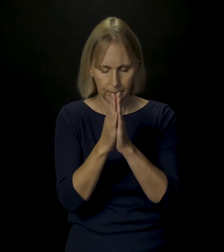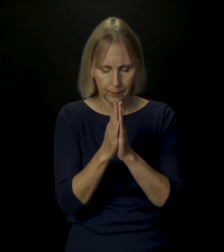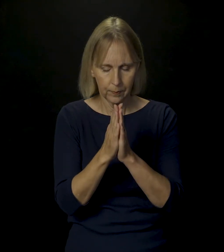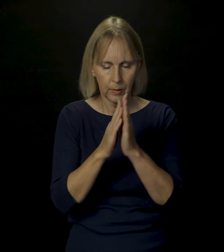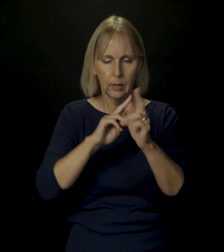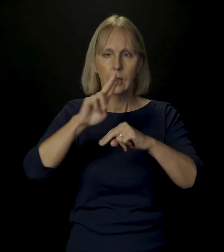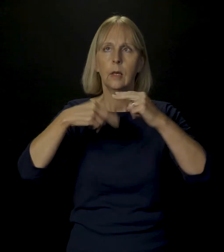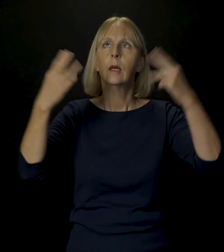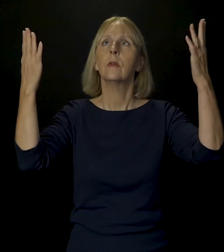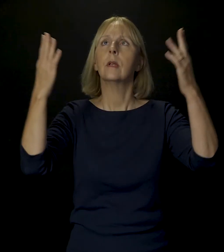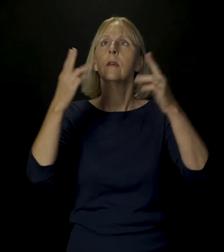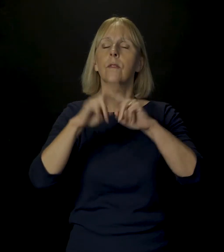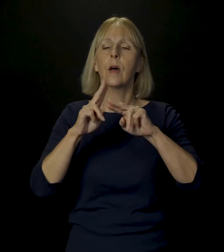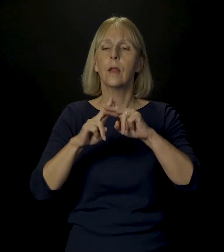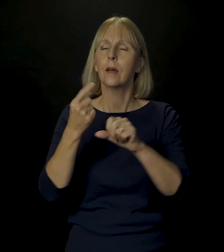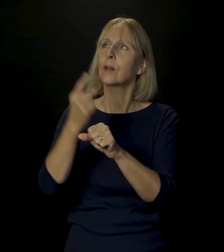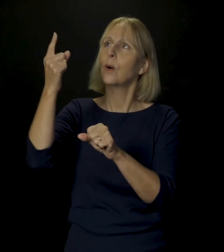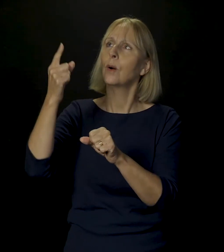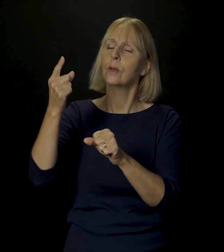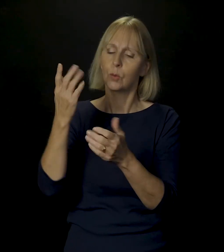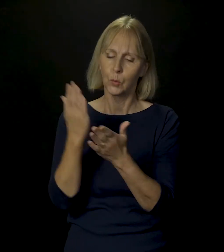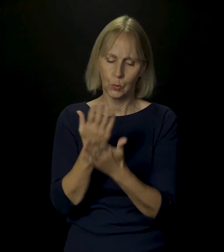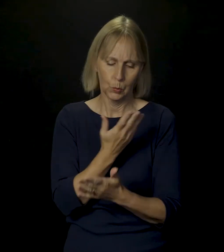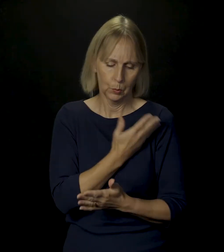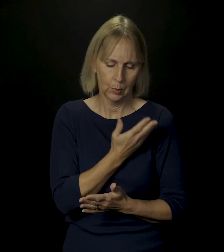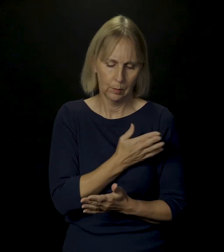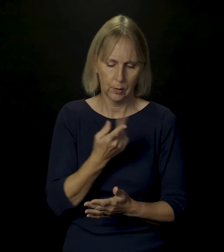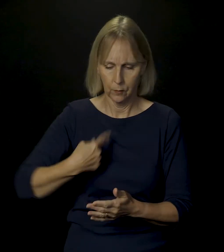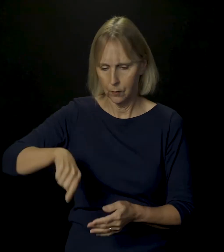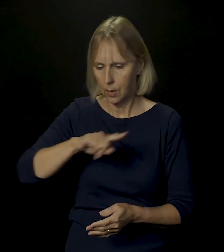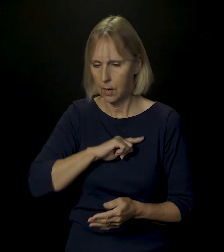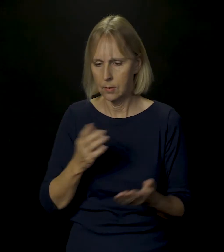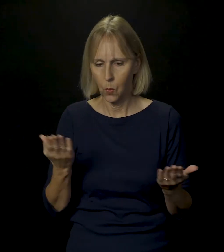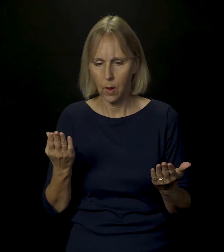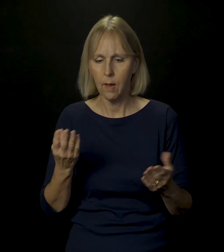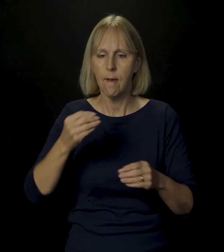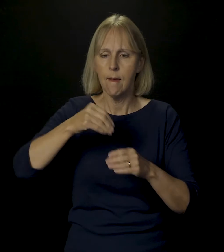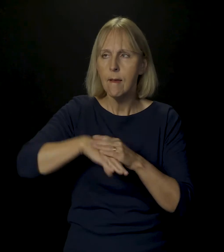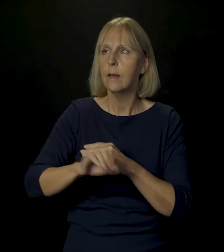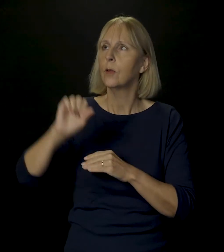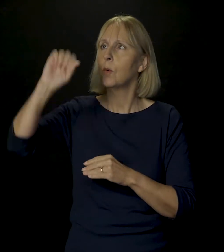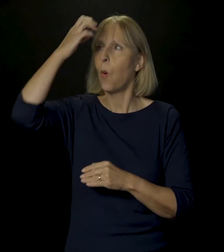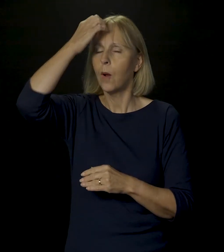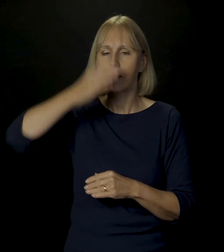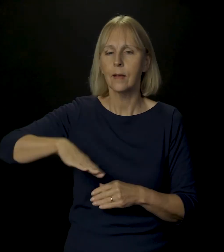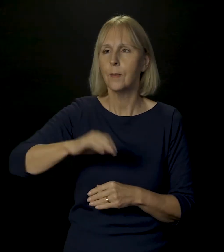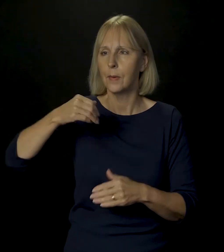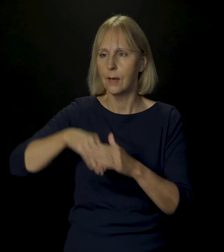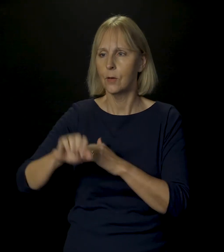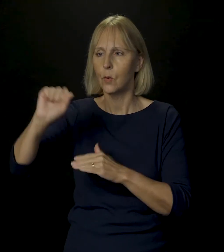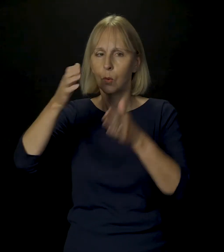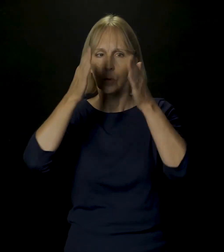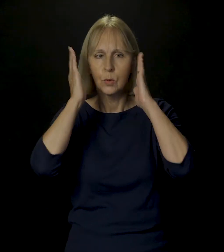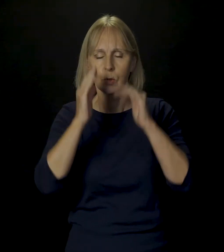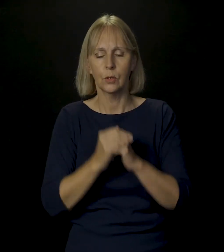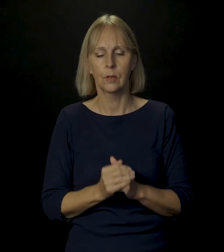Heavenly Father God What a Privilege It Is For Us To Be In Your Church To Be In Your Kingdom Father